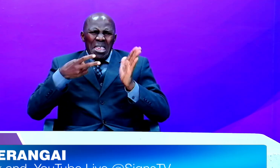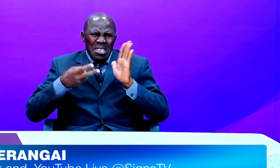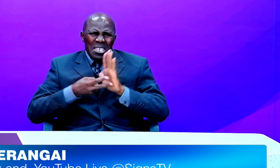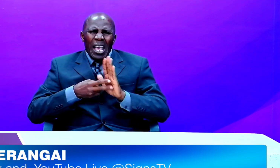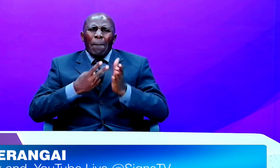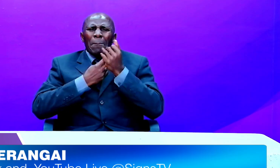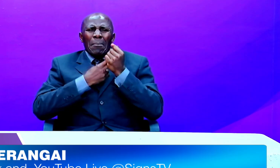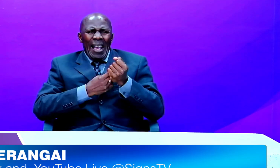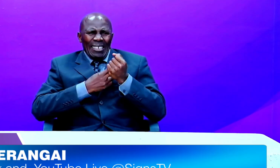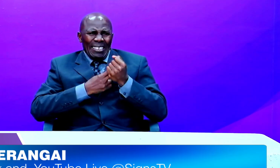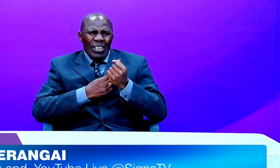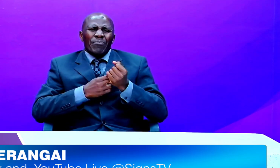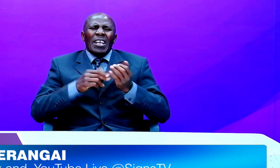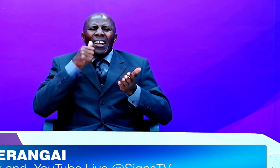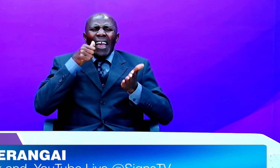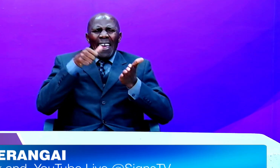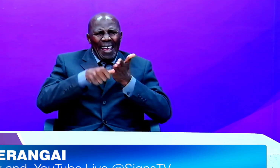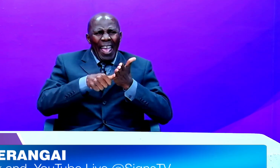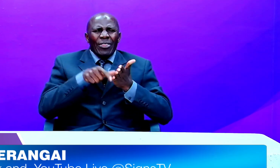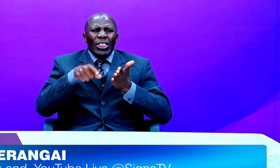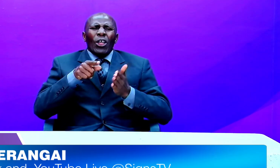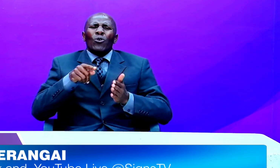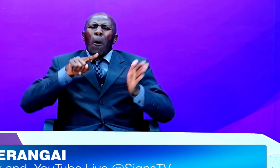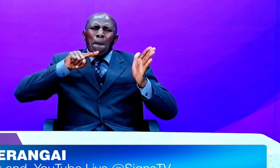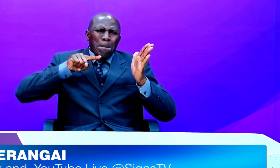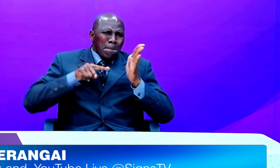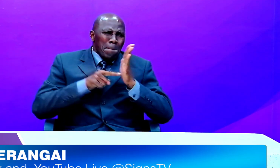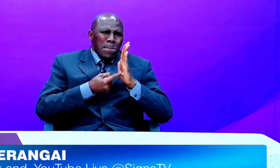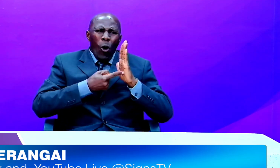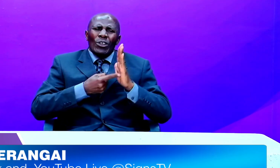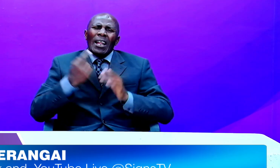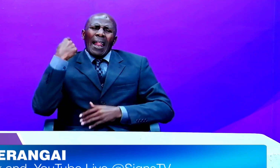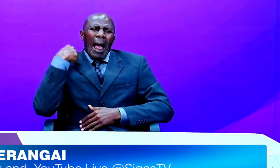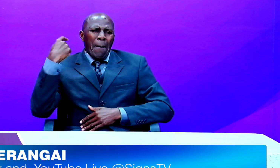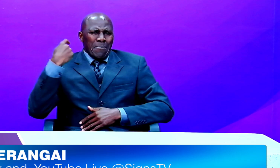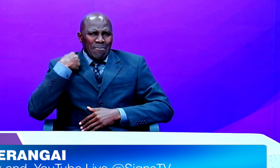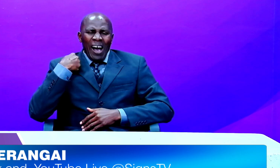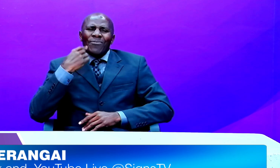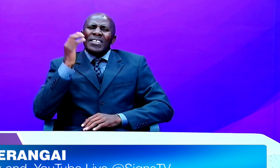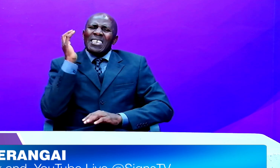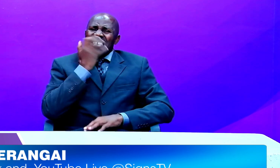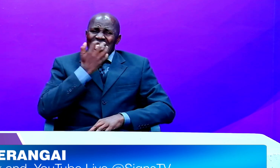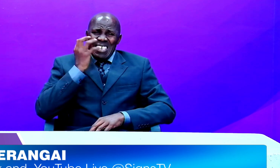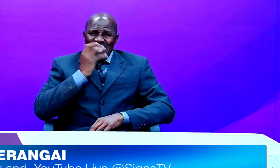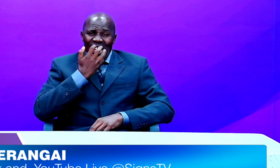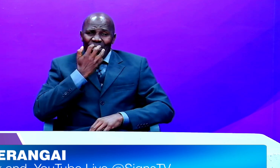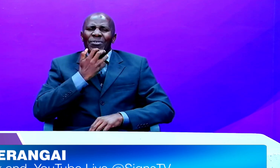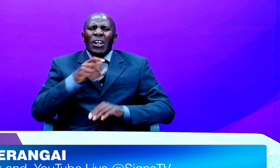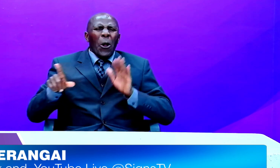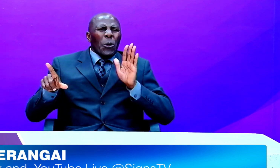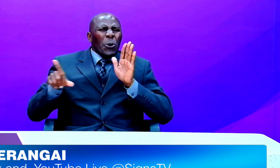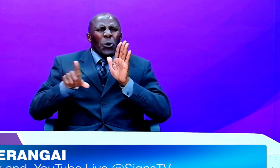anyone planning to oust him from power through illicit means, with his allies